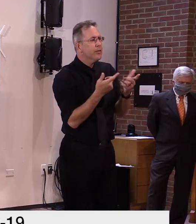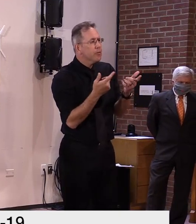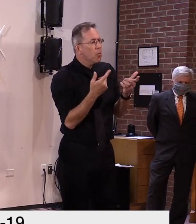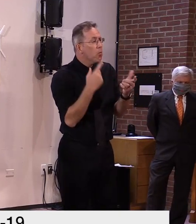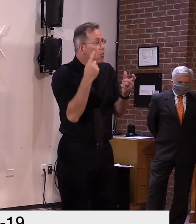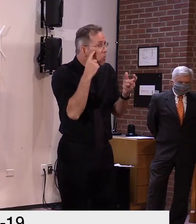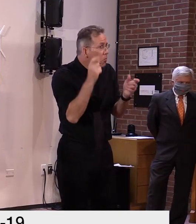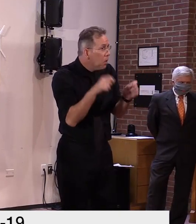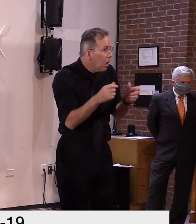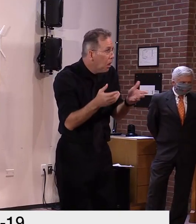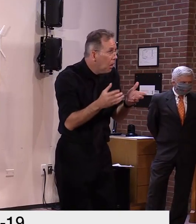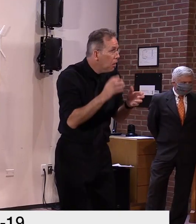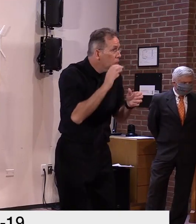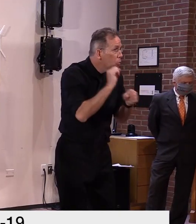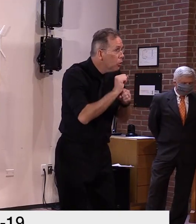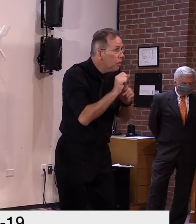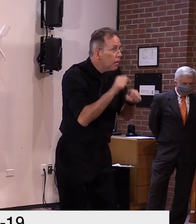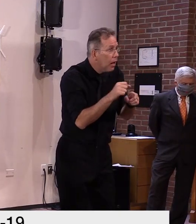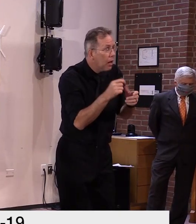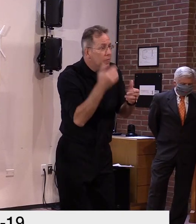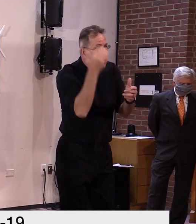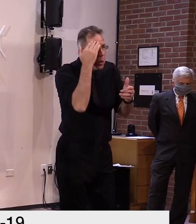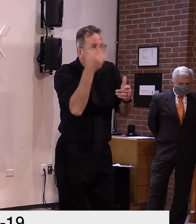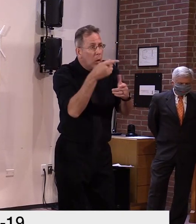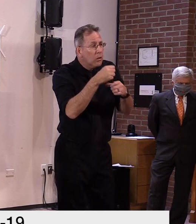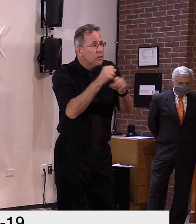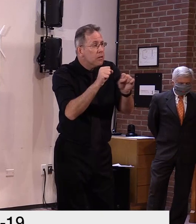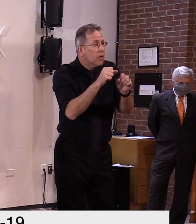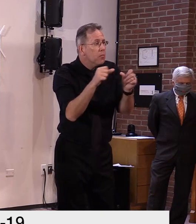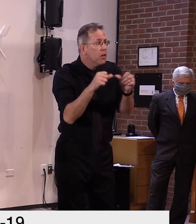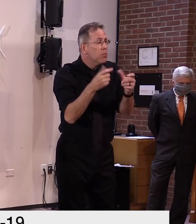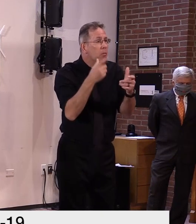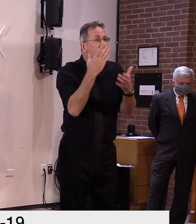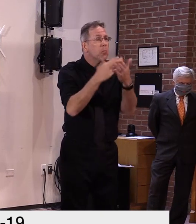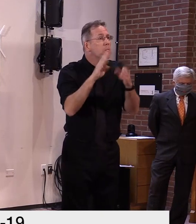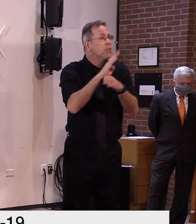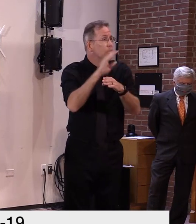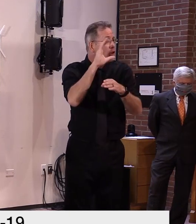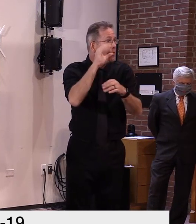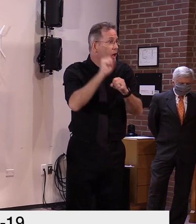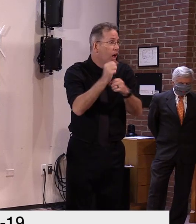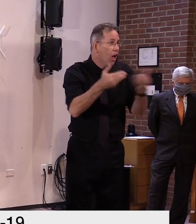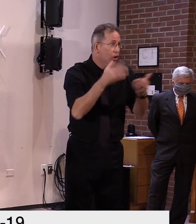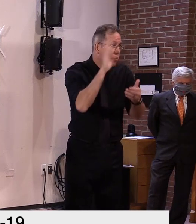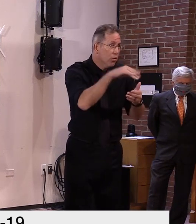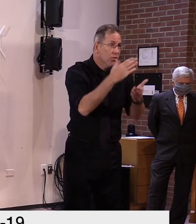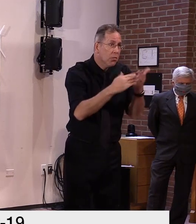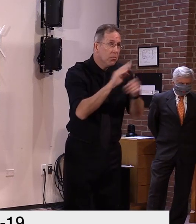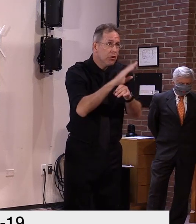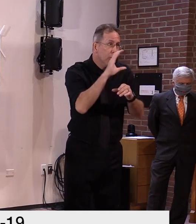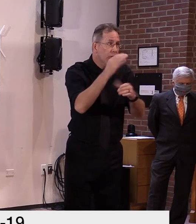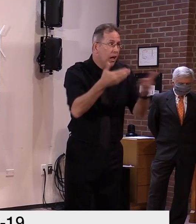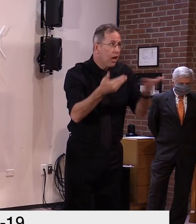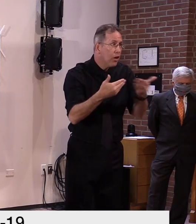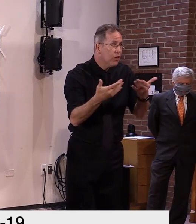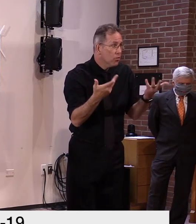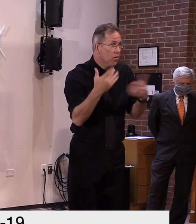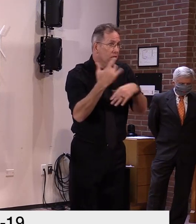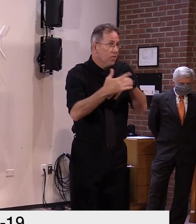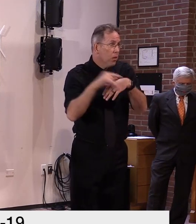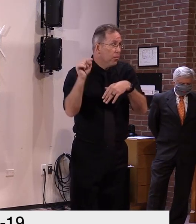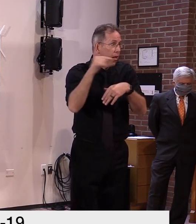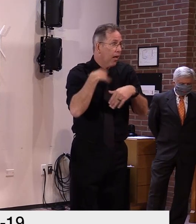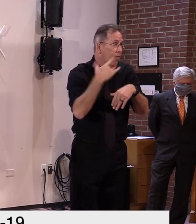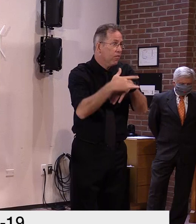we know there are businesses who are looking to hire, and there are jobs out there. We certainly understand that there are